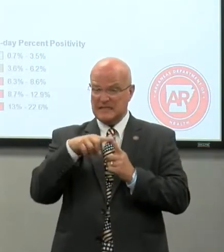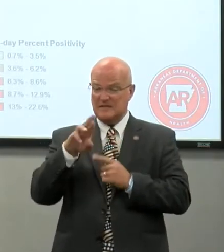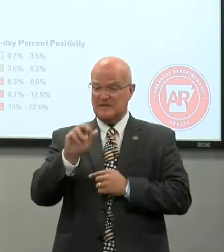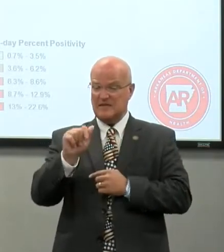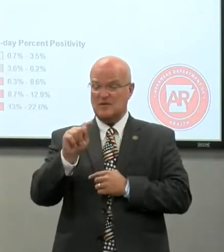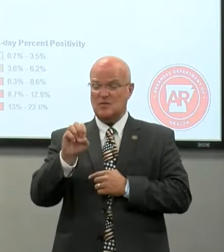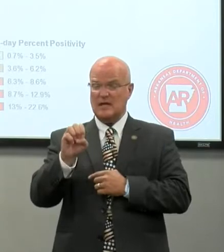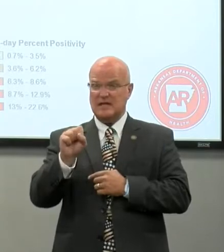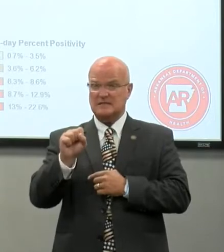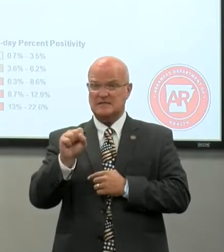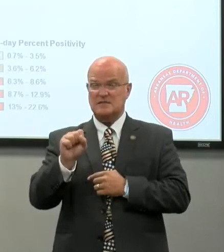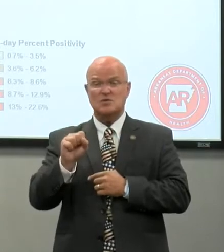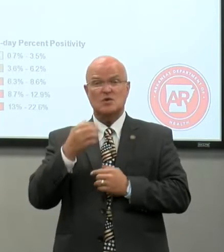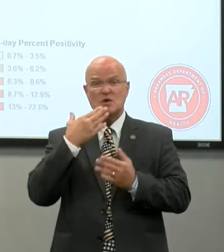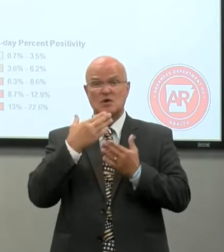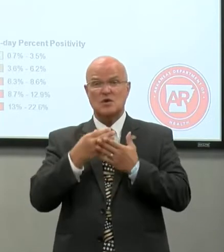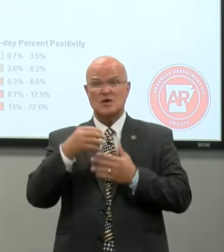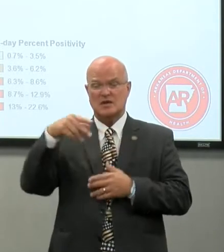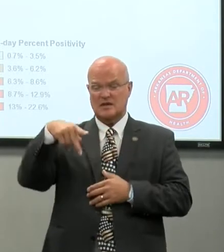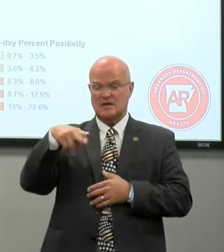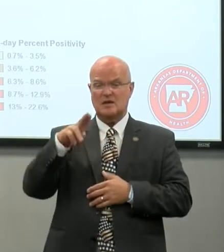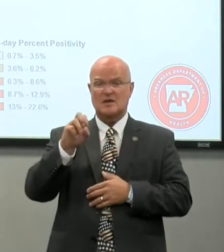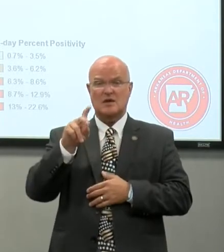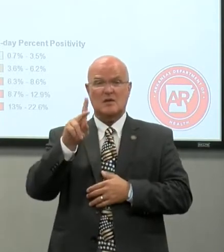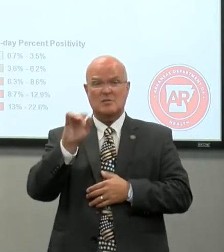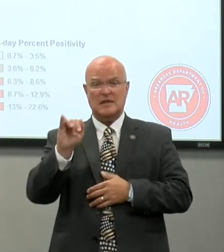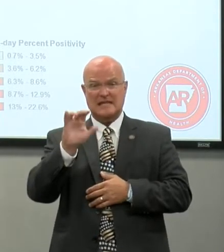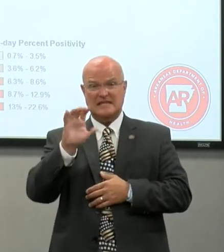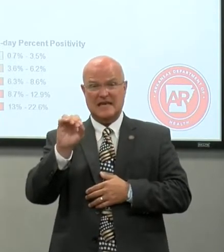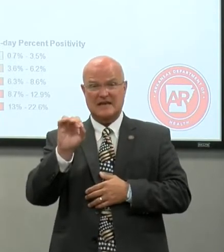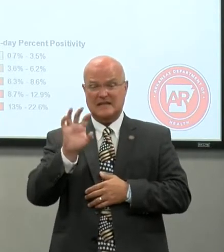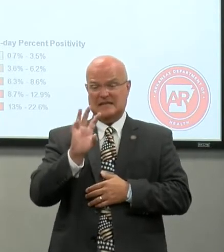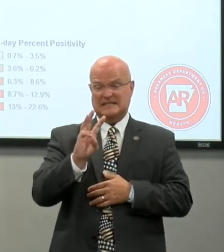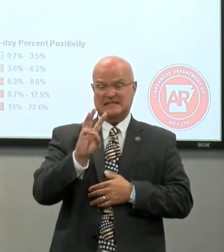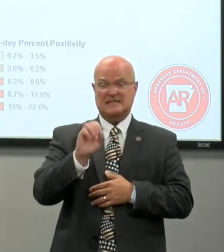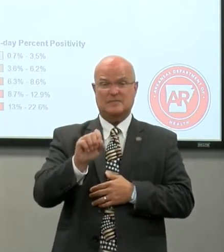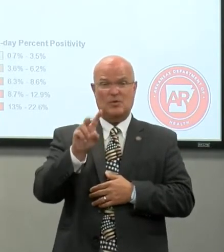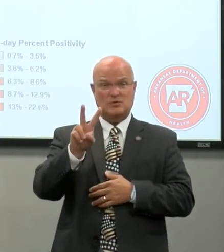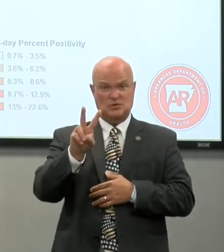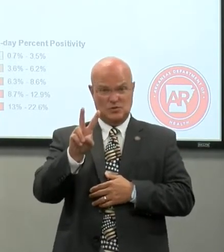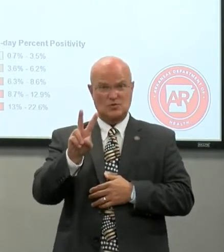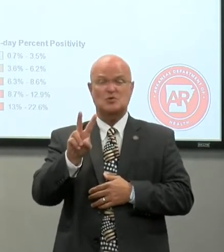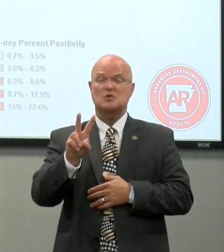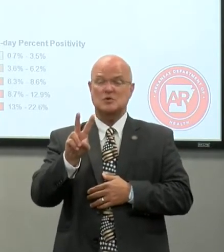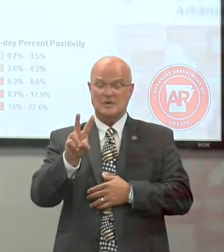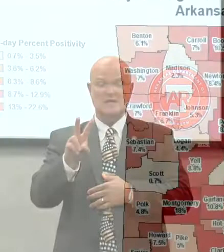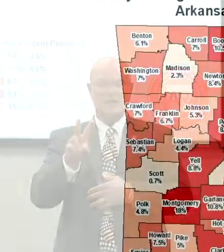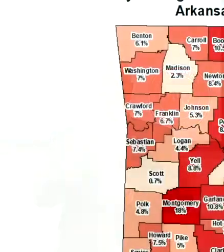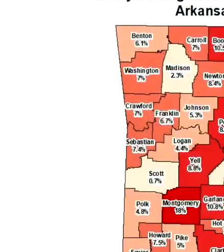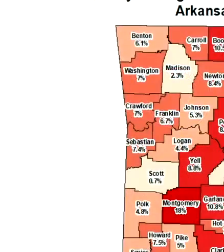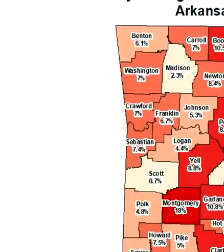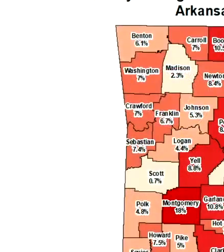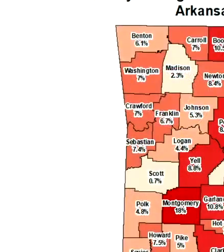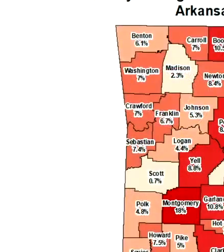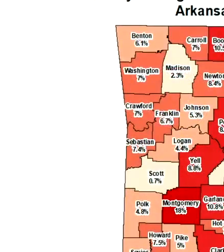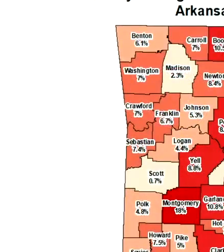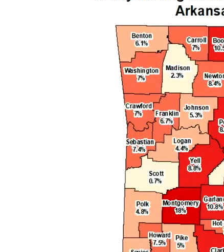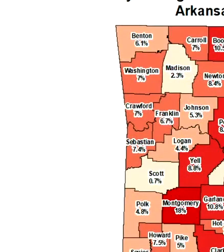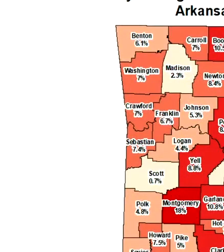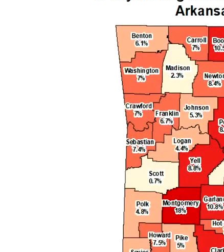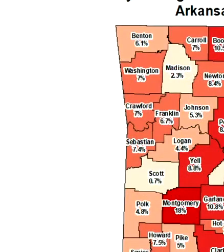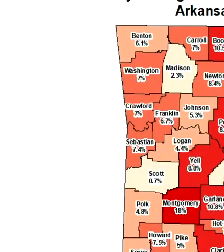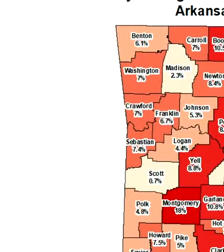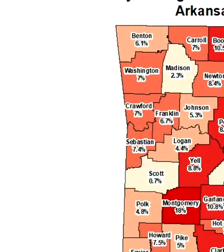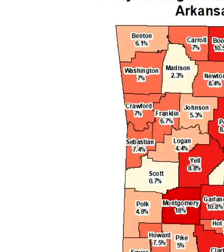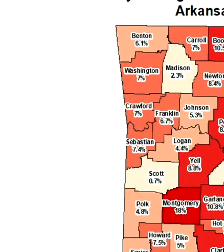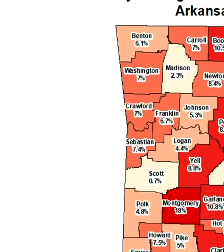are really looking good. Pulaski County 6.2%. These are encouraging whenever you're looking at K through 12, going to